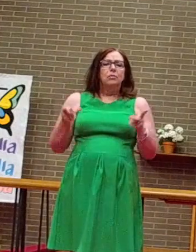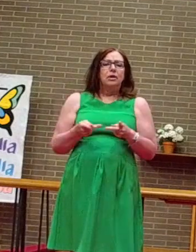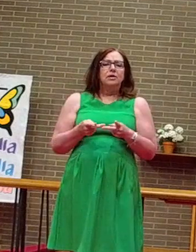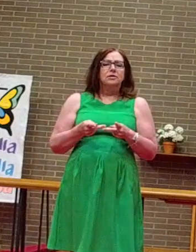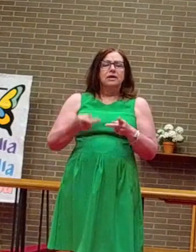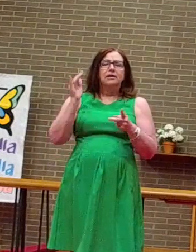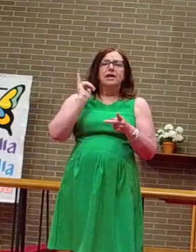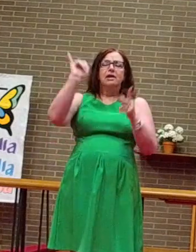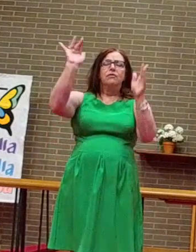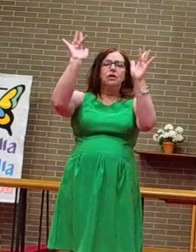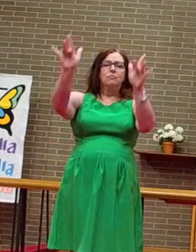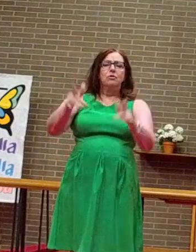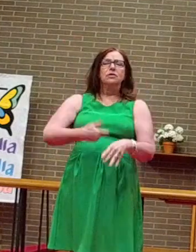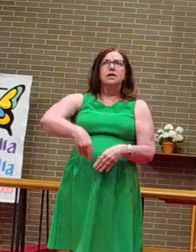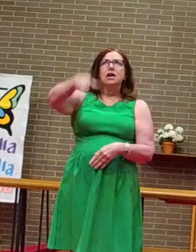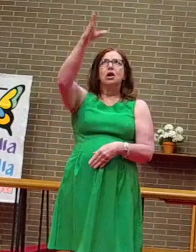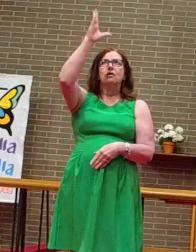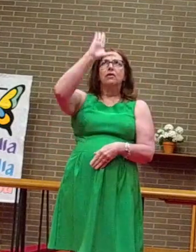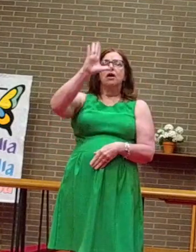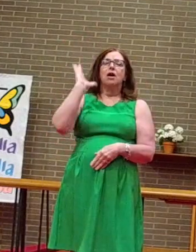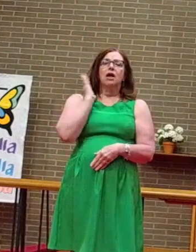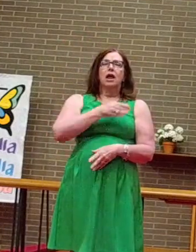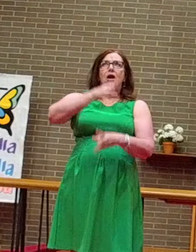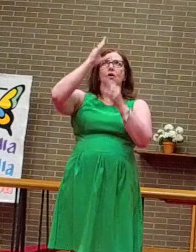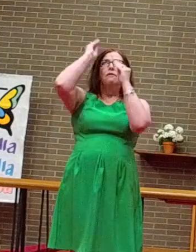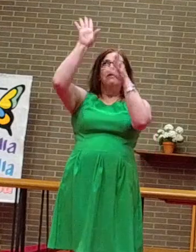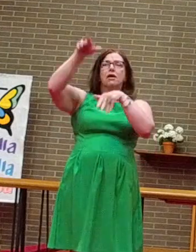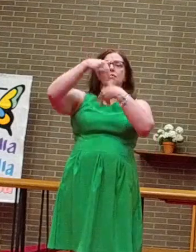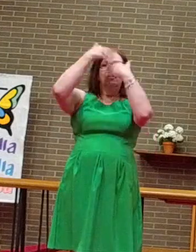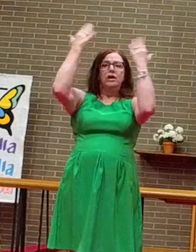Father, seeking his grace for the sake